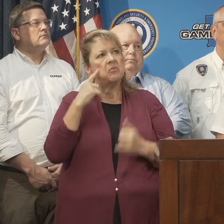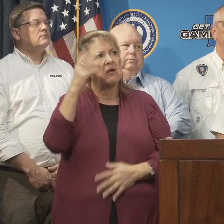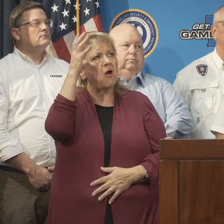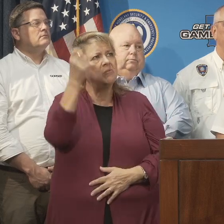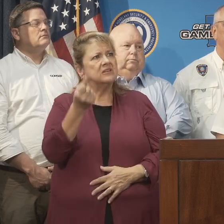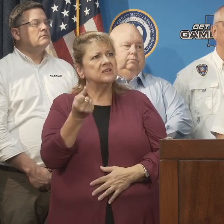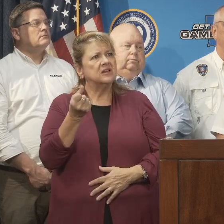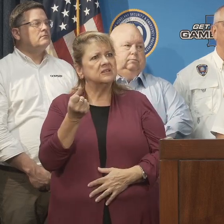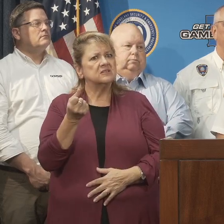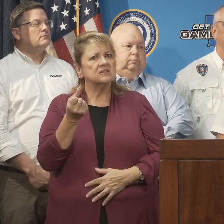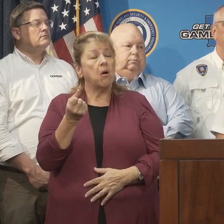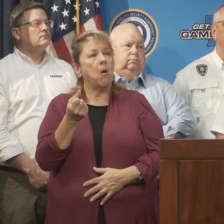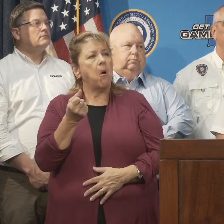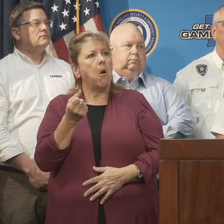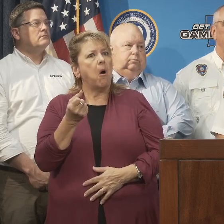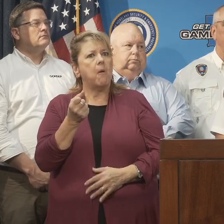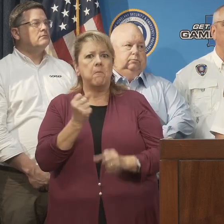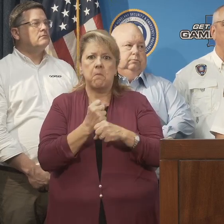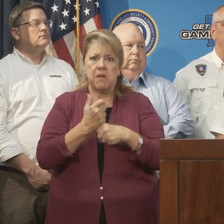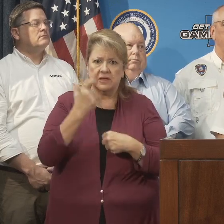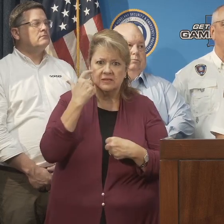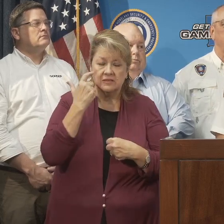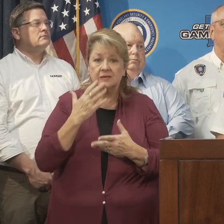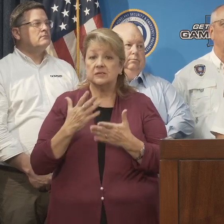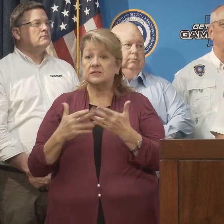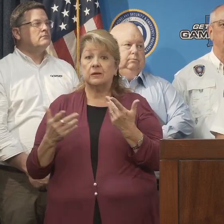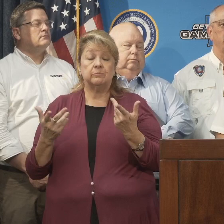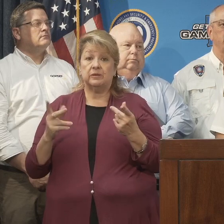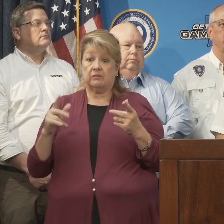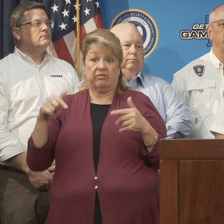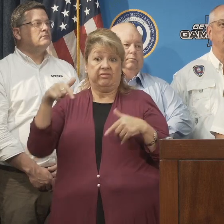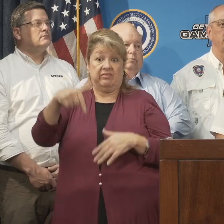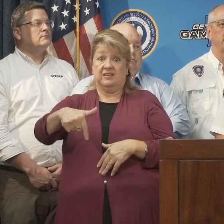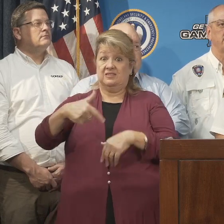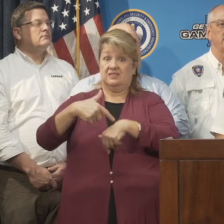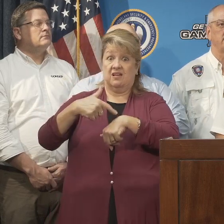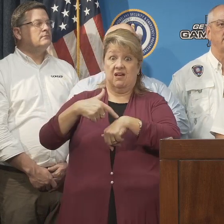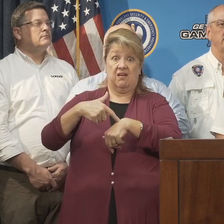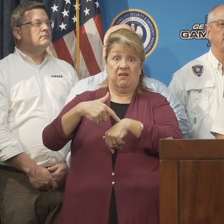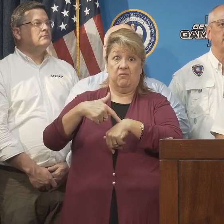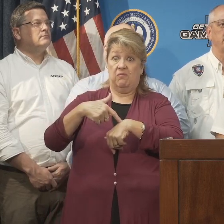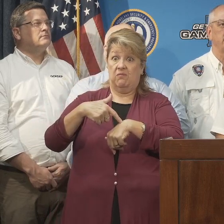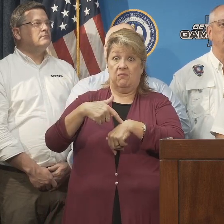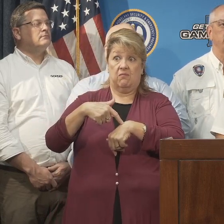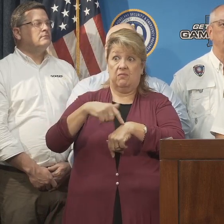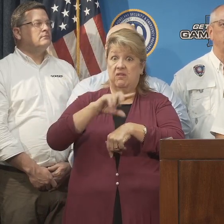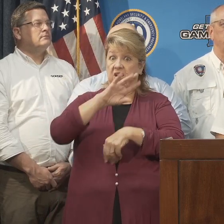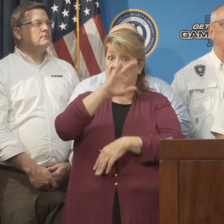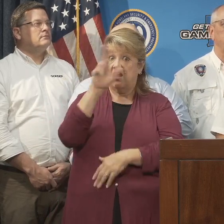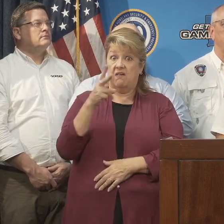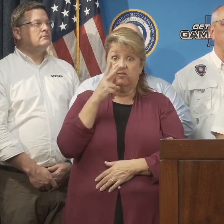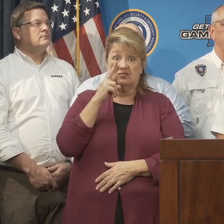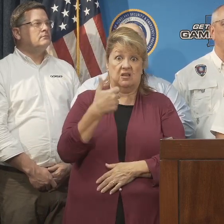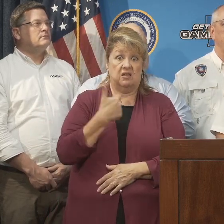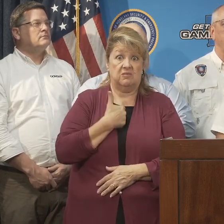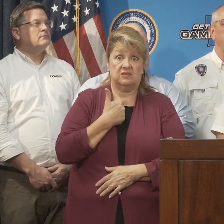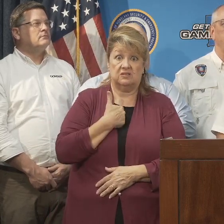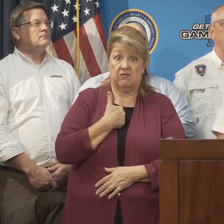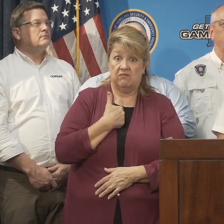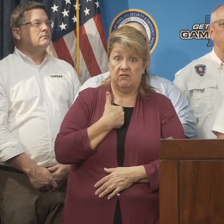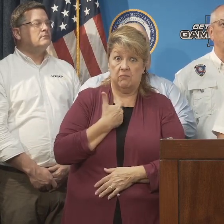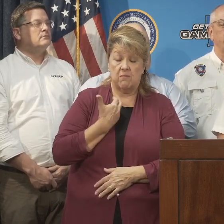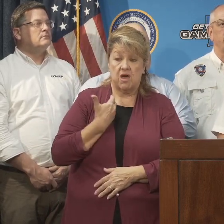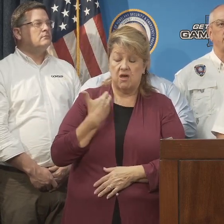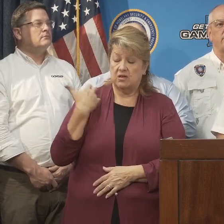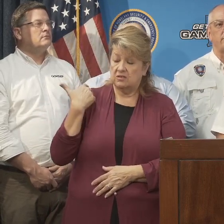things, as the commissioner was saying, we're in times that are unprecedented. I've been in this business a very long time, and I've never seen anything like this. Some